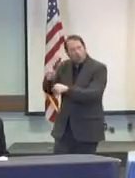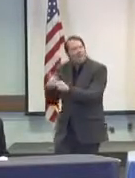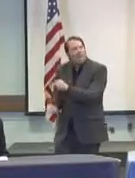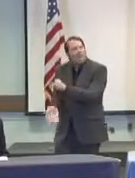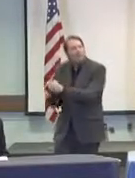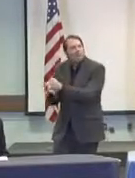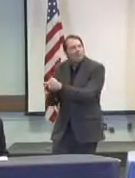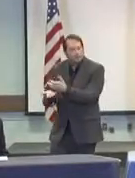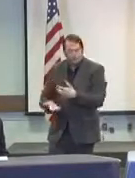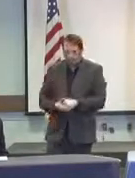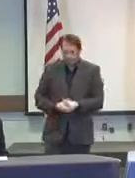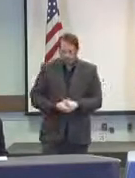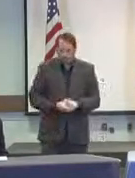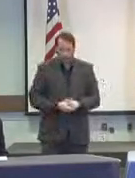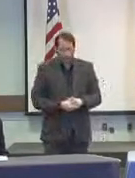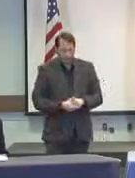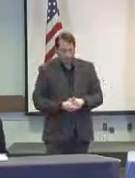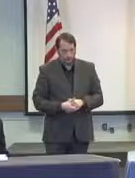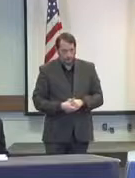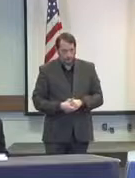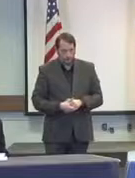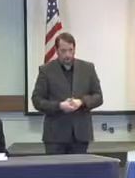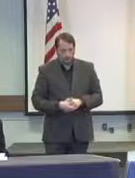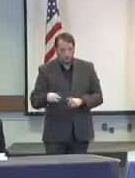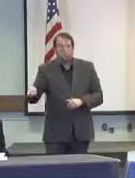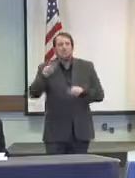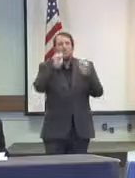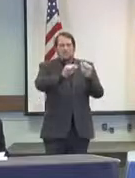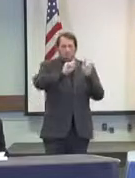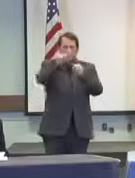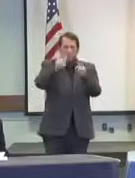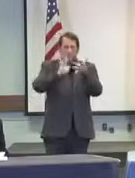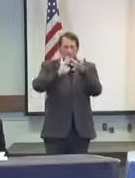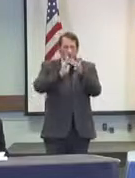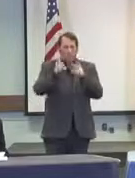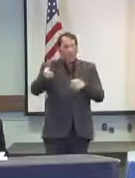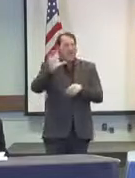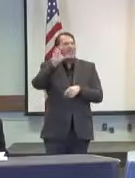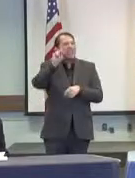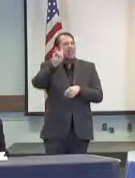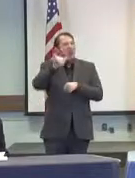you. MontgomeryCountyMD.gov, that's the county website.